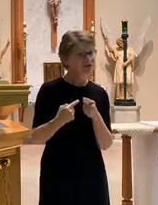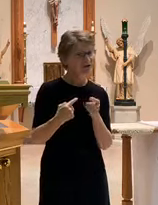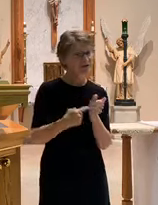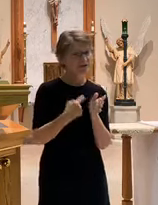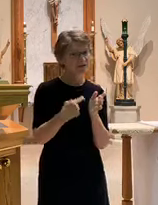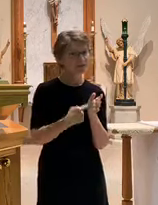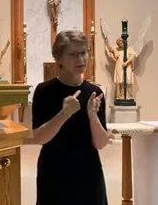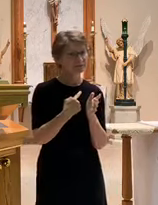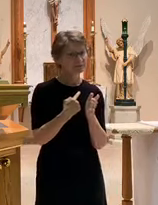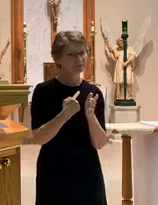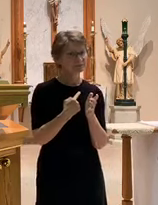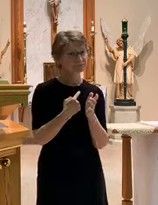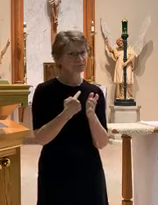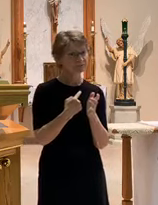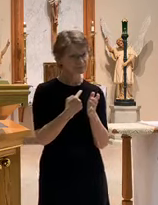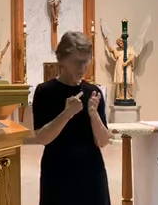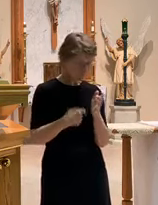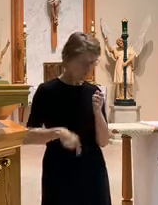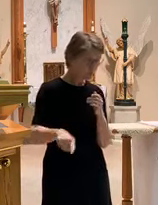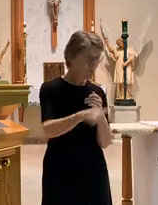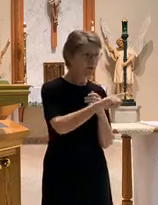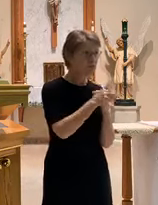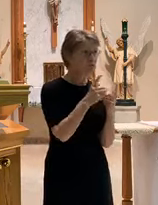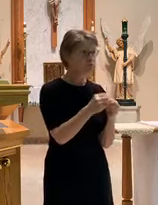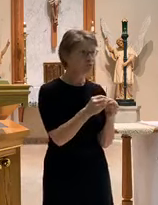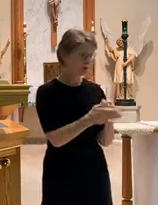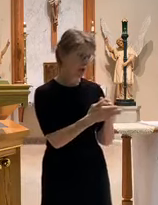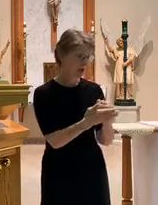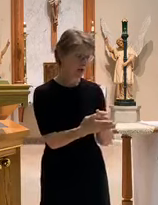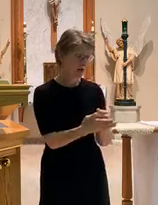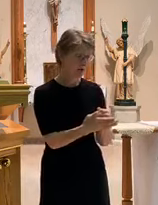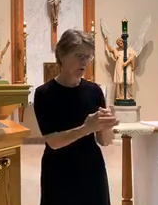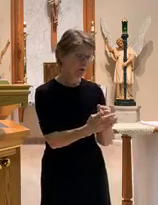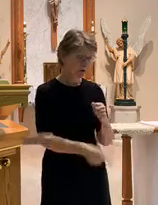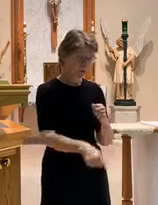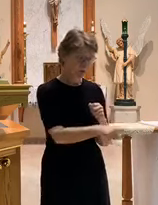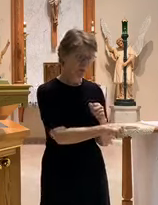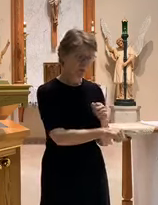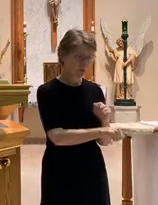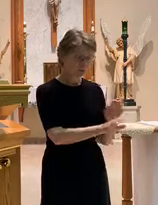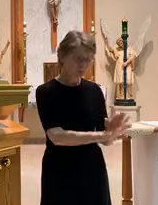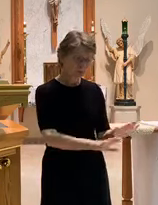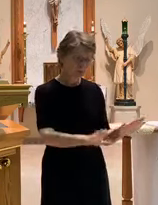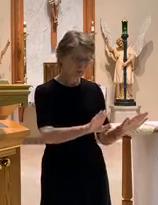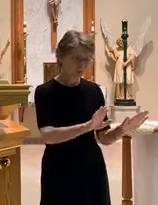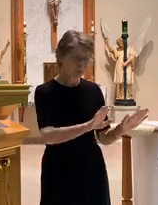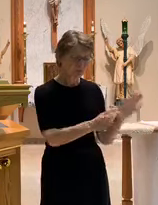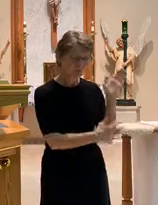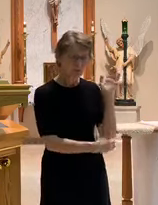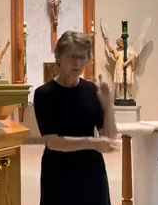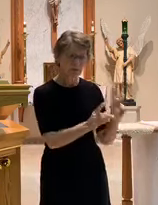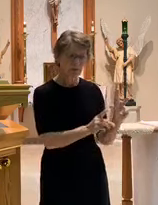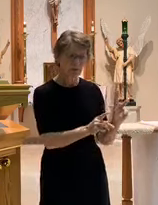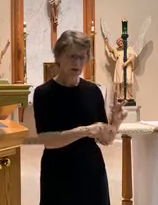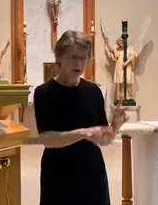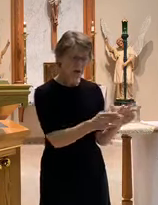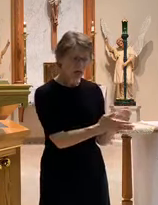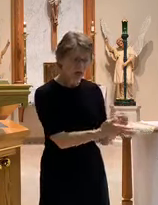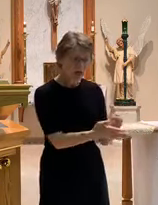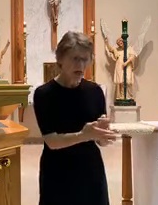you do to the least, you do to me and for me. So anyway, I think it's a wonderful